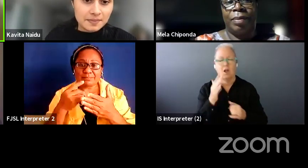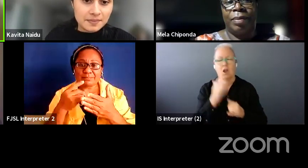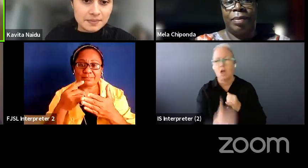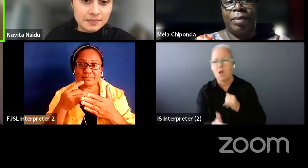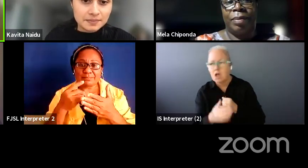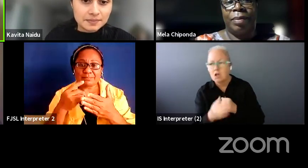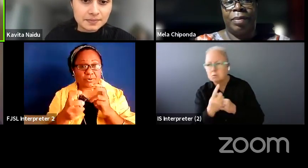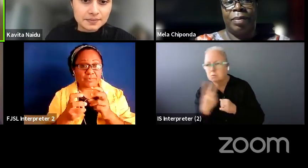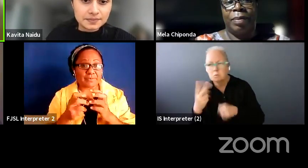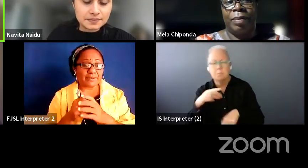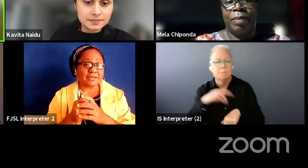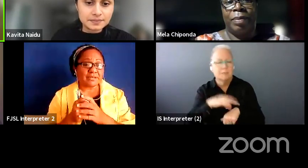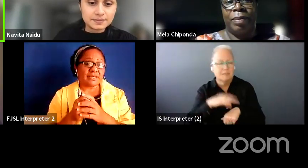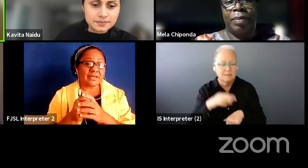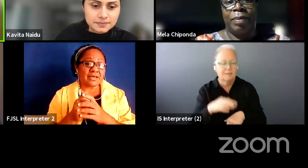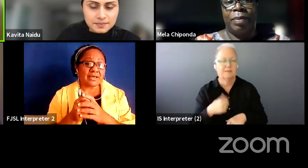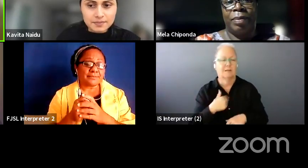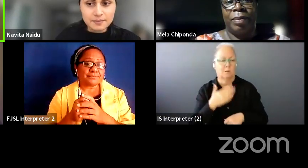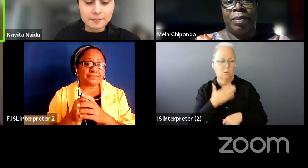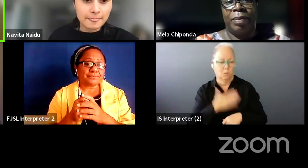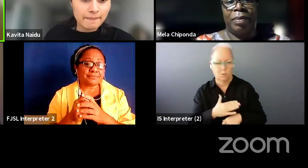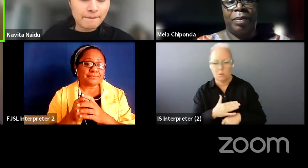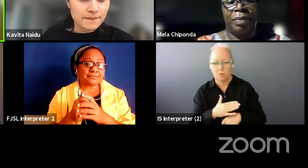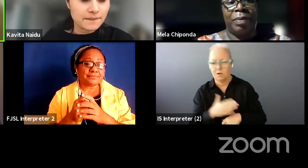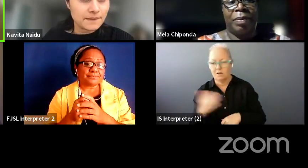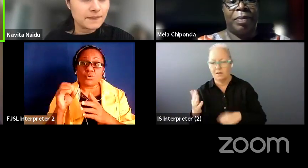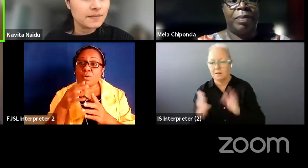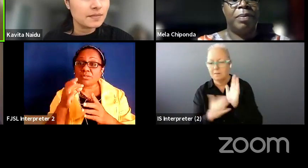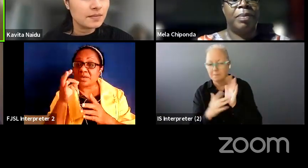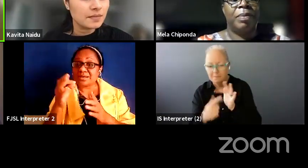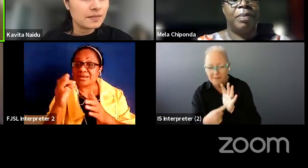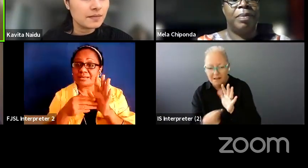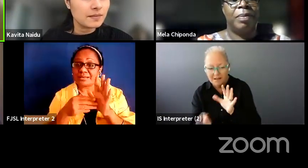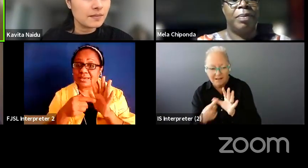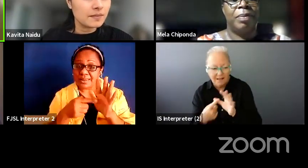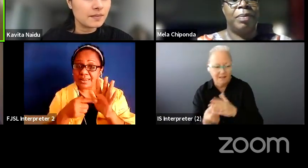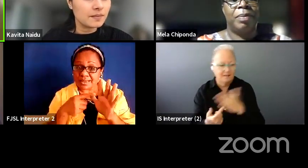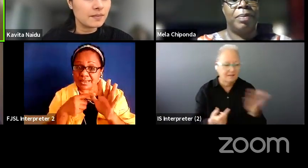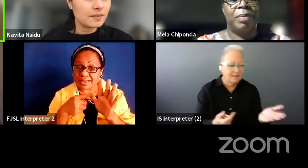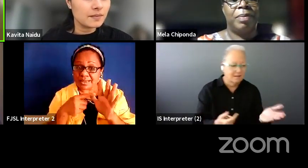ask Mela and then Felogene to just say,